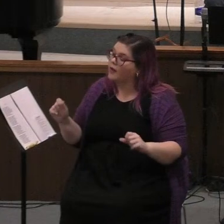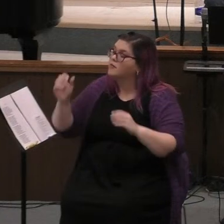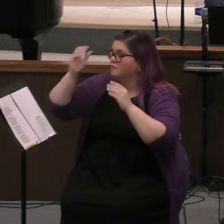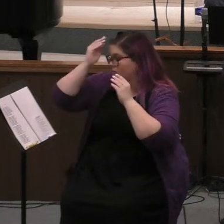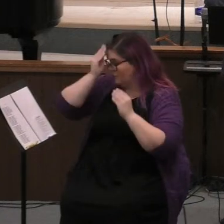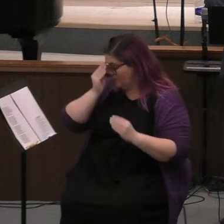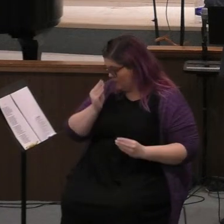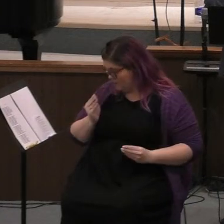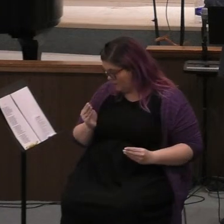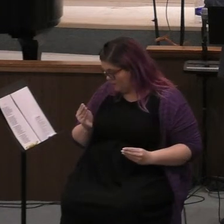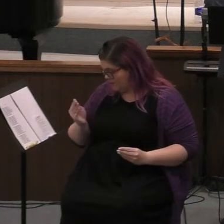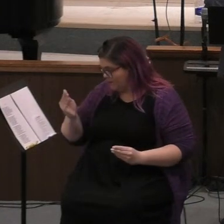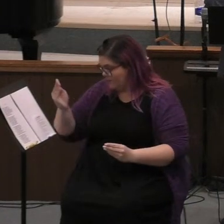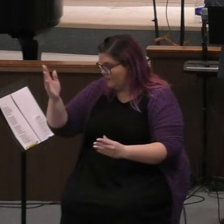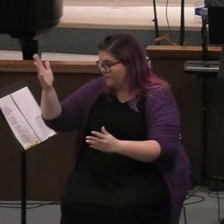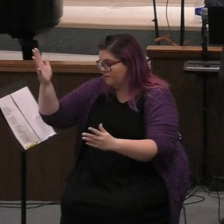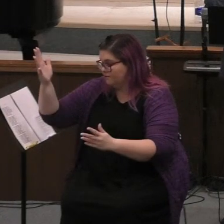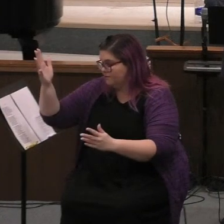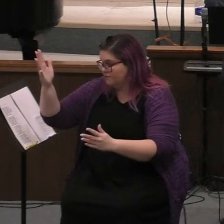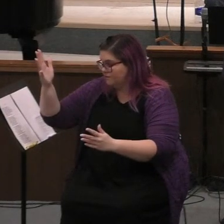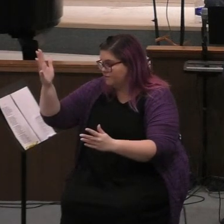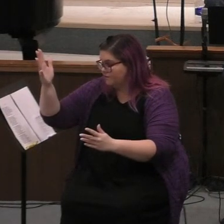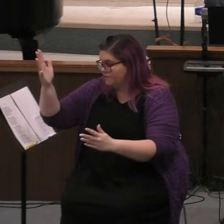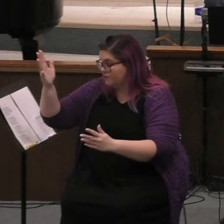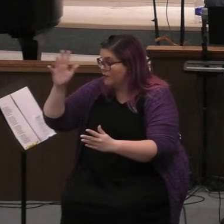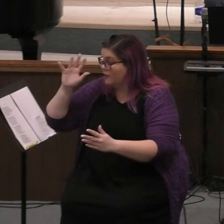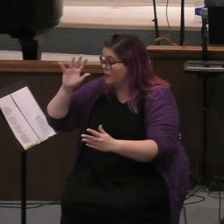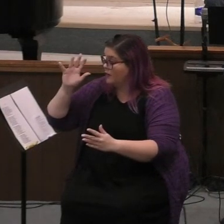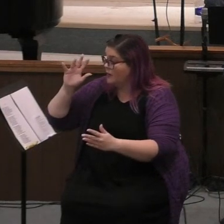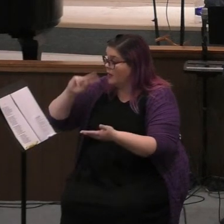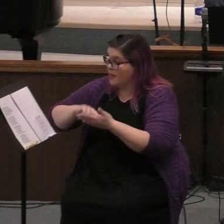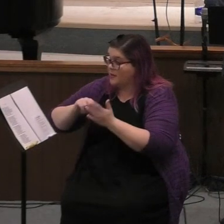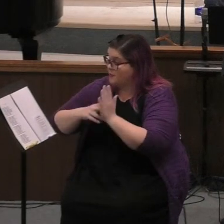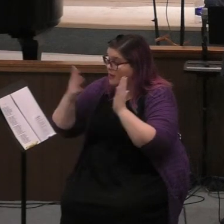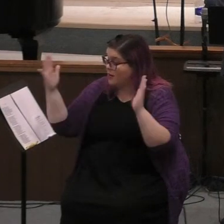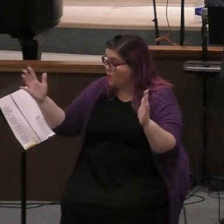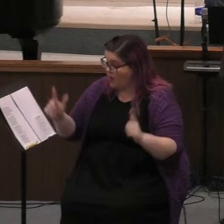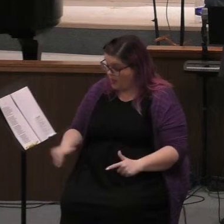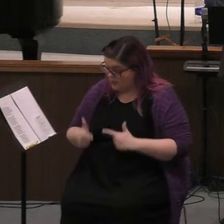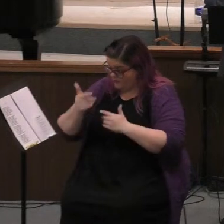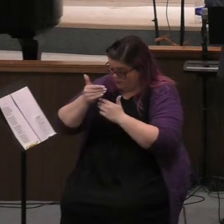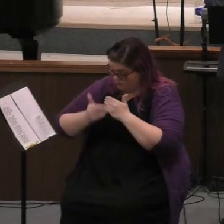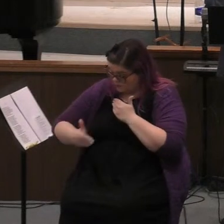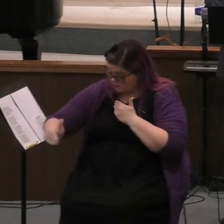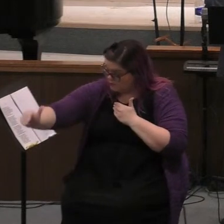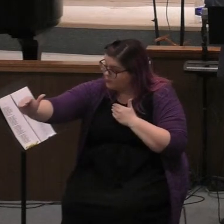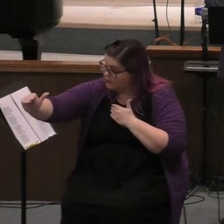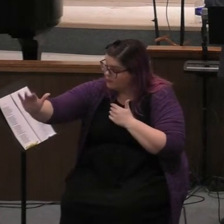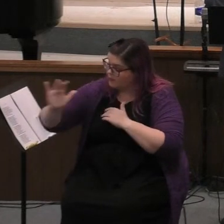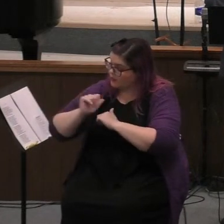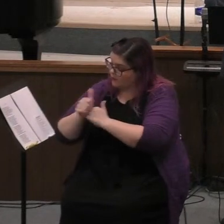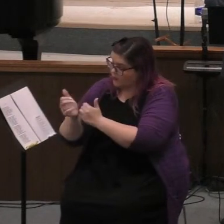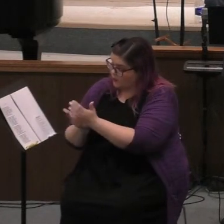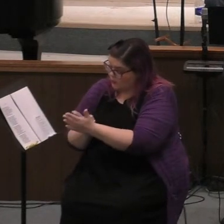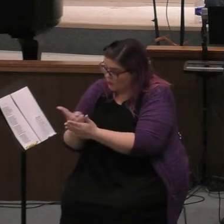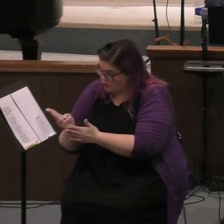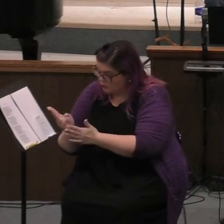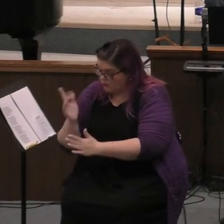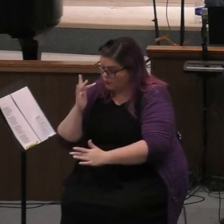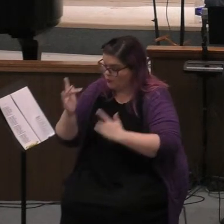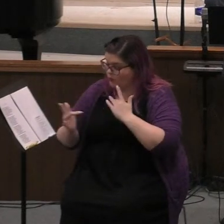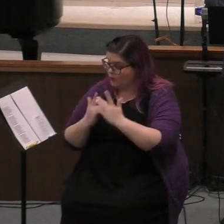obey in truth. And that will cause us to walk in the truth and to rejoice in the